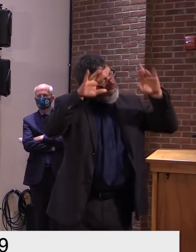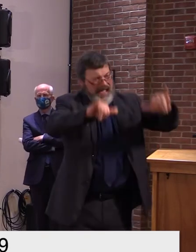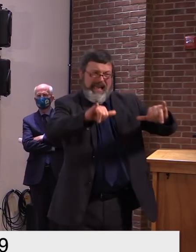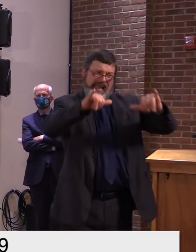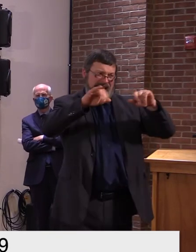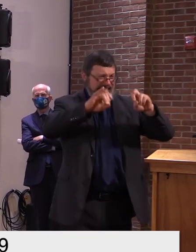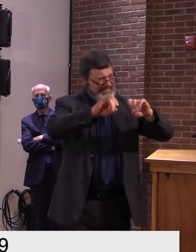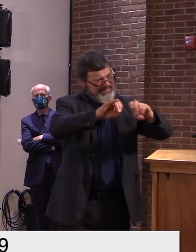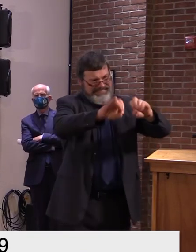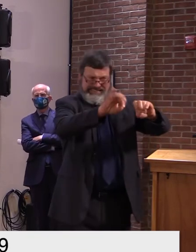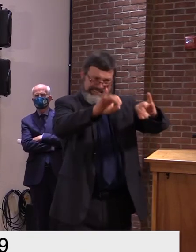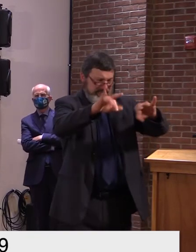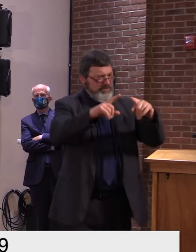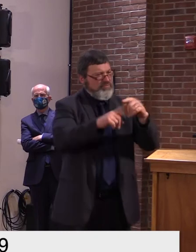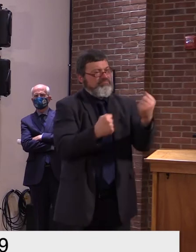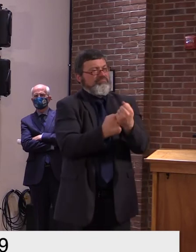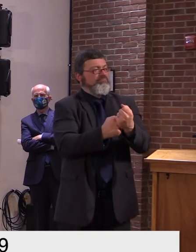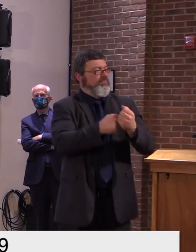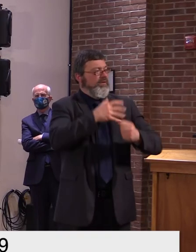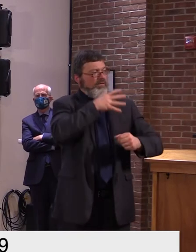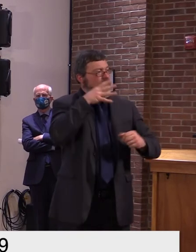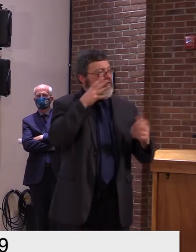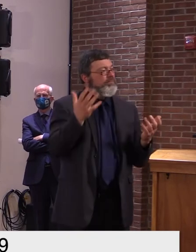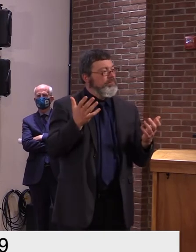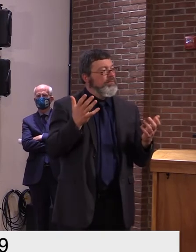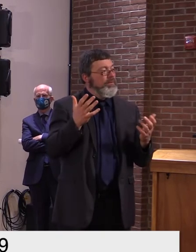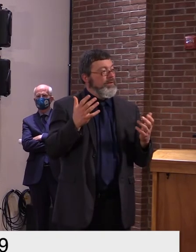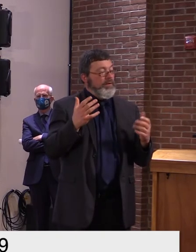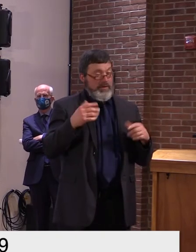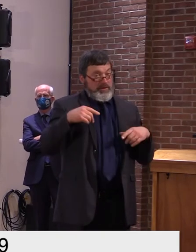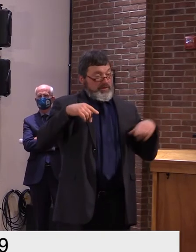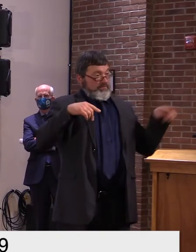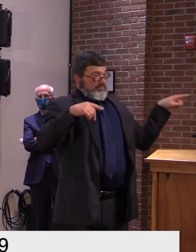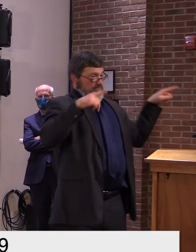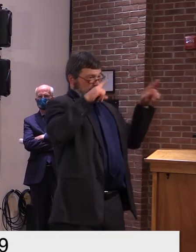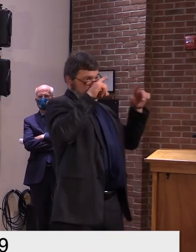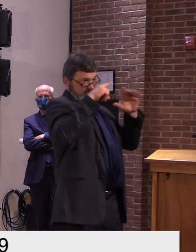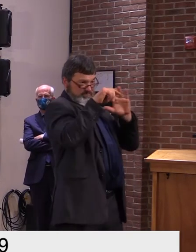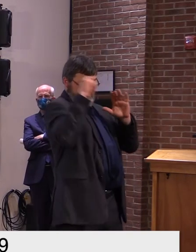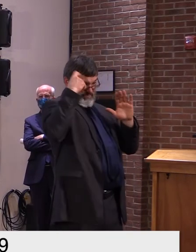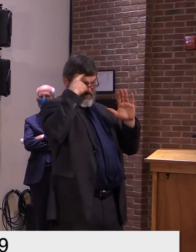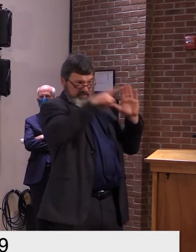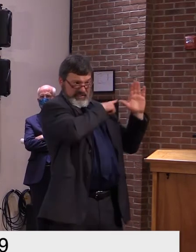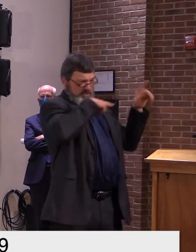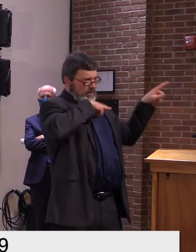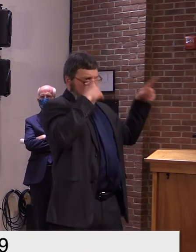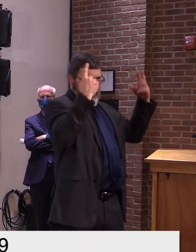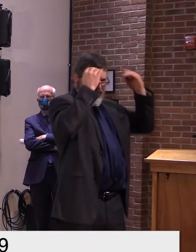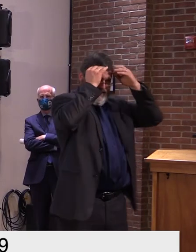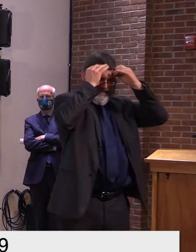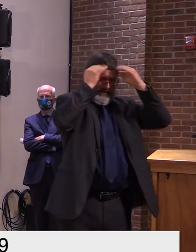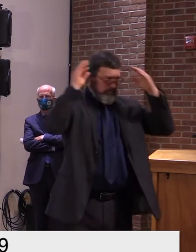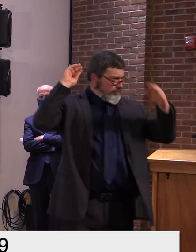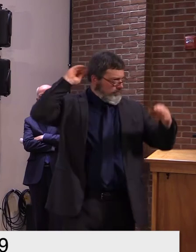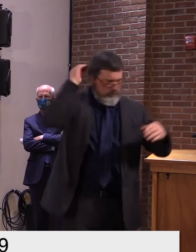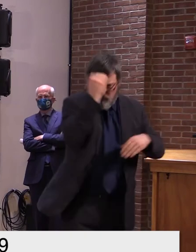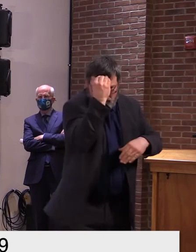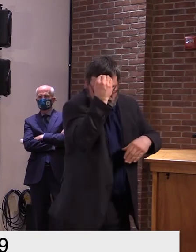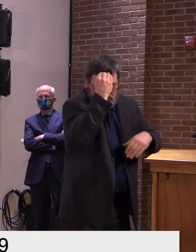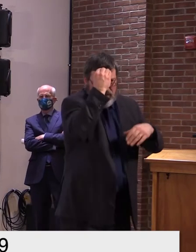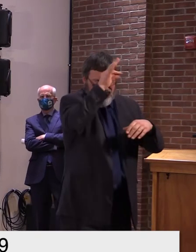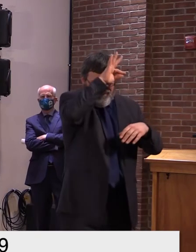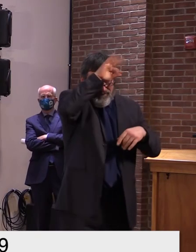legislature's involvement as well, and we'll continue to work towards making sure that they survive as well.